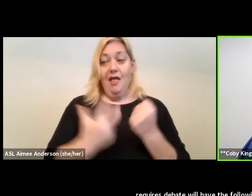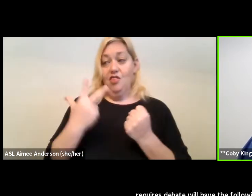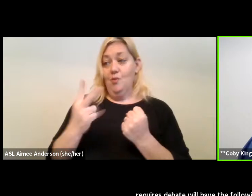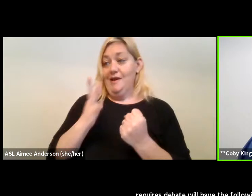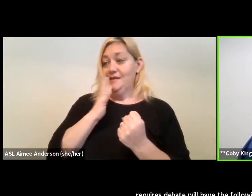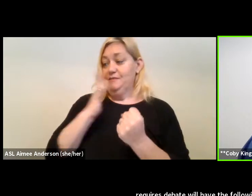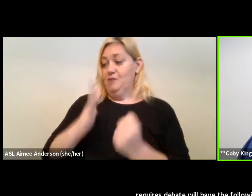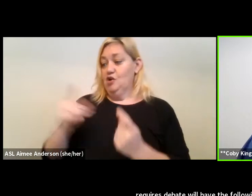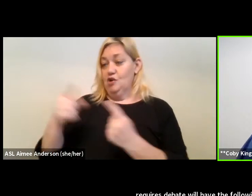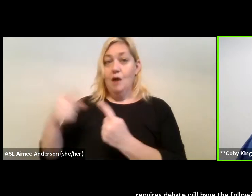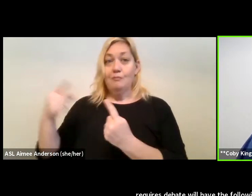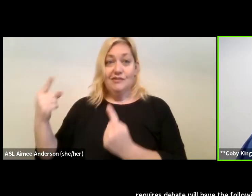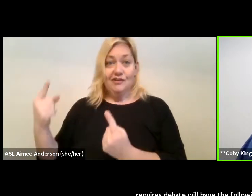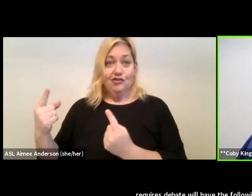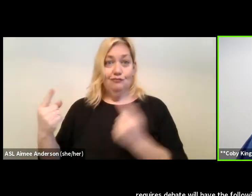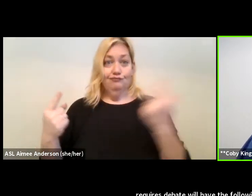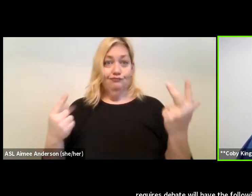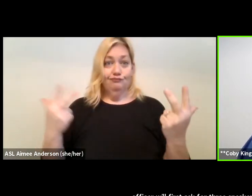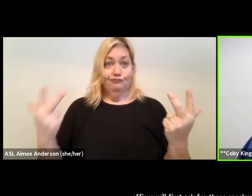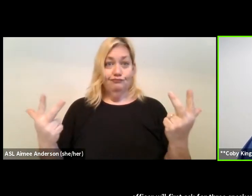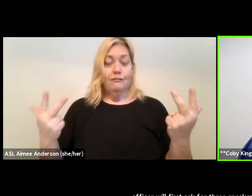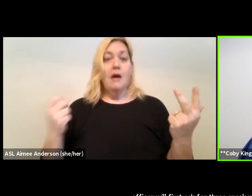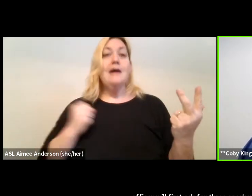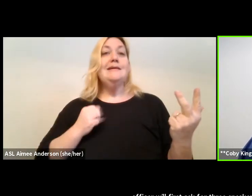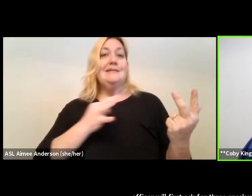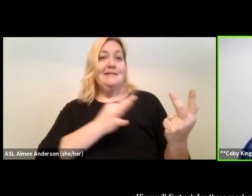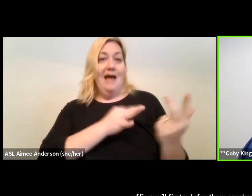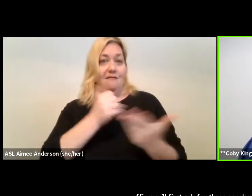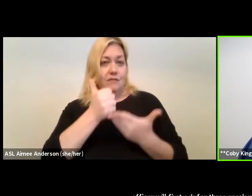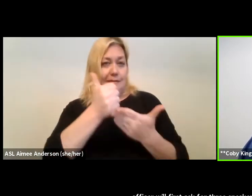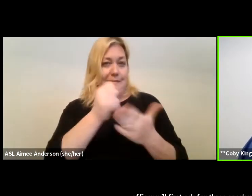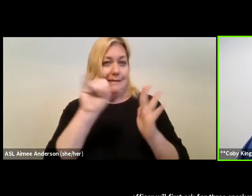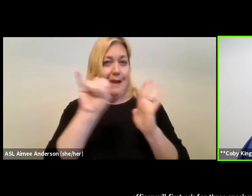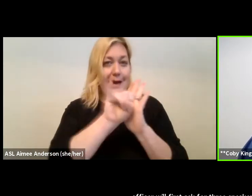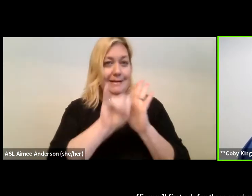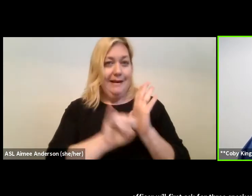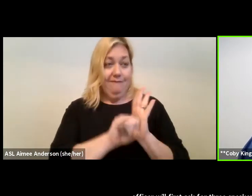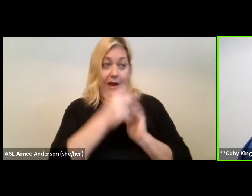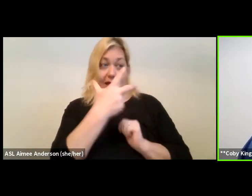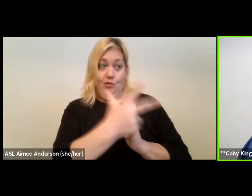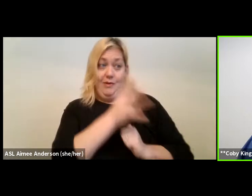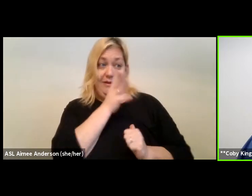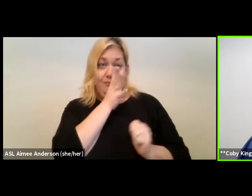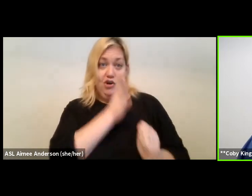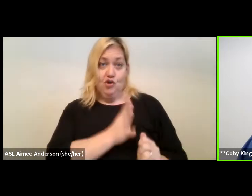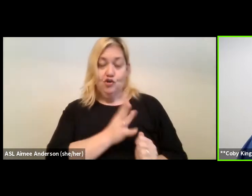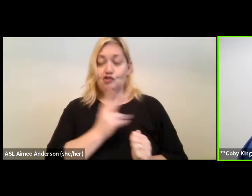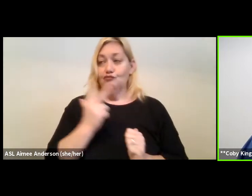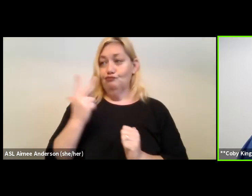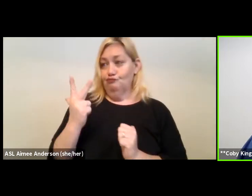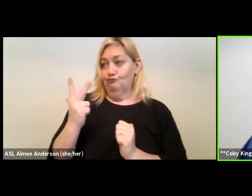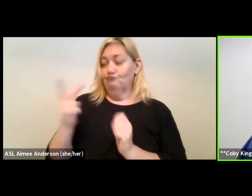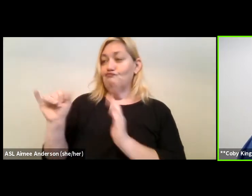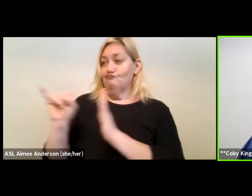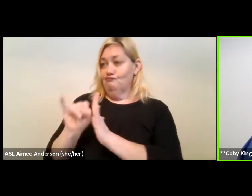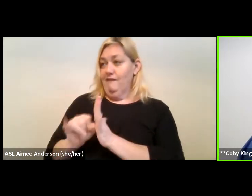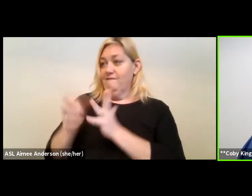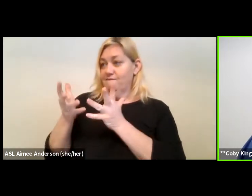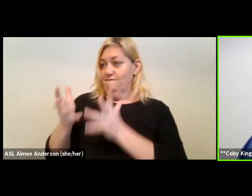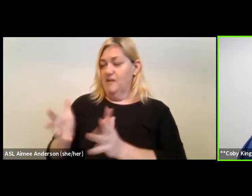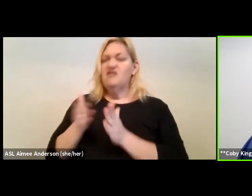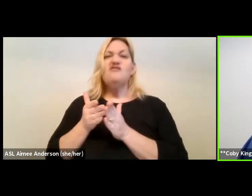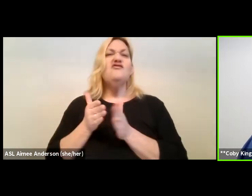in opposition. Staff will assist in identifying the 3 speakers for each side of the motion. I will say generally